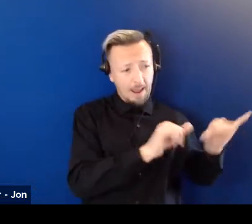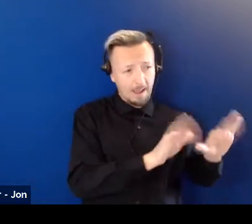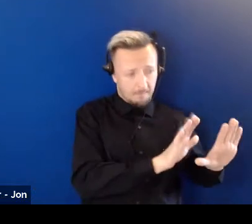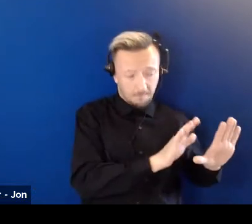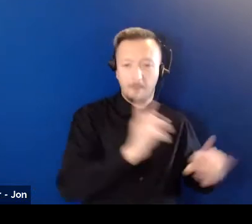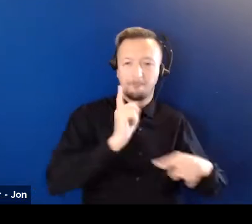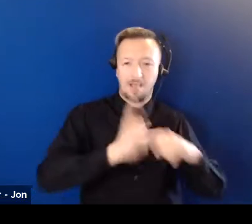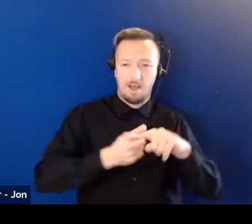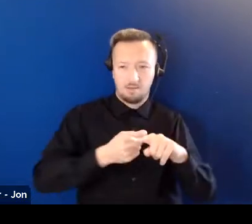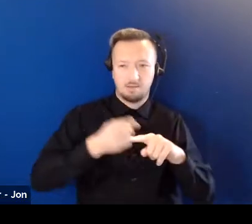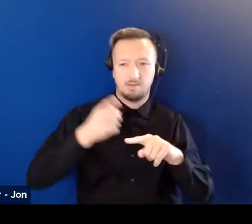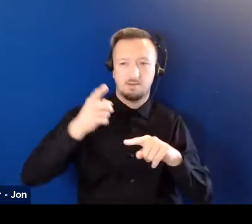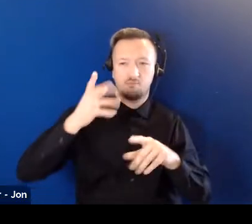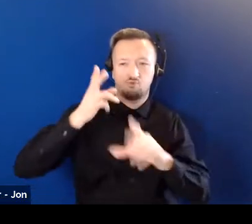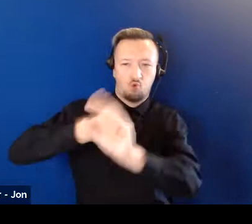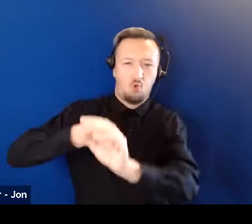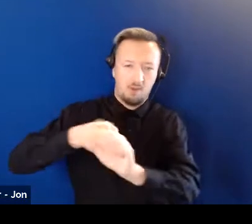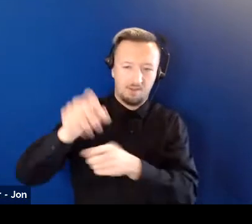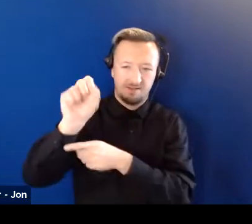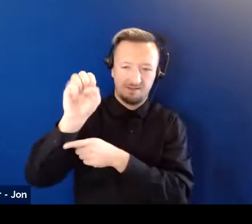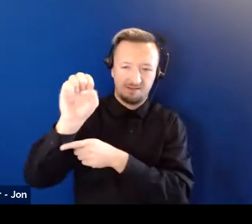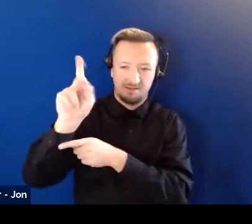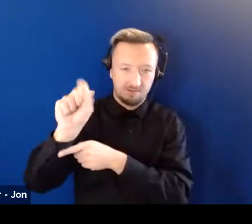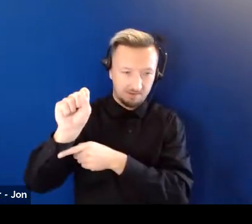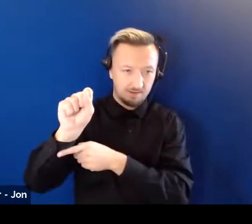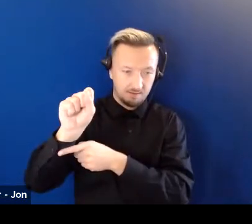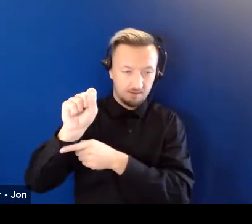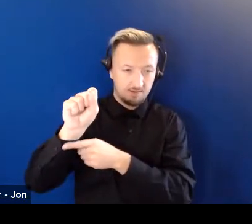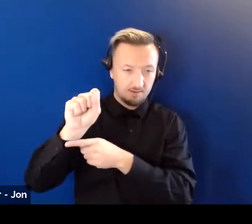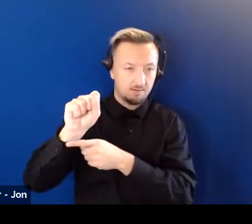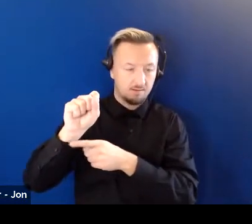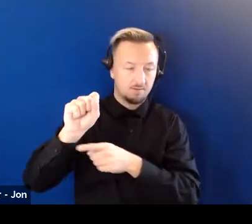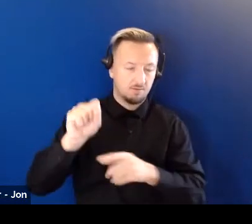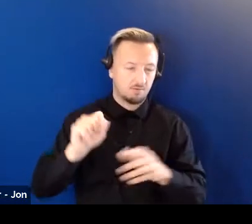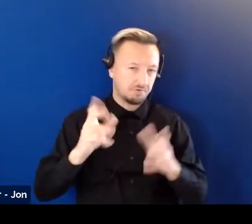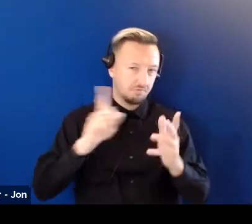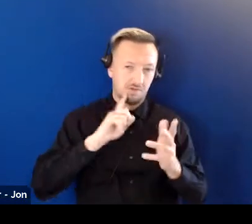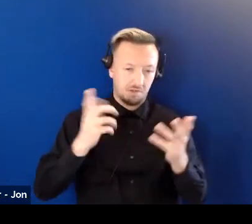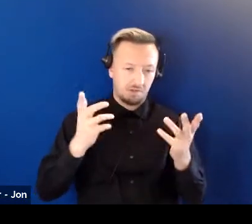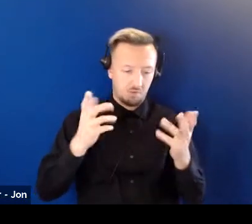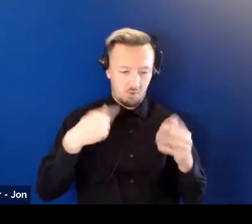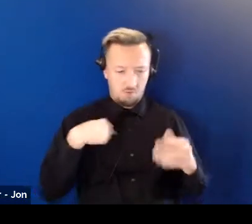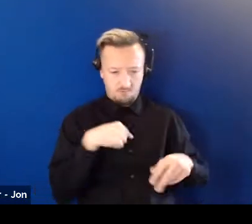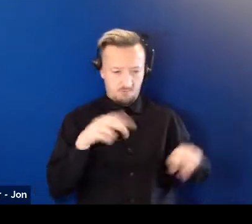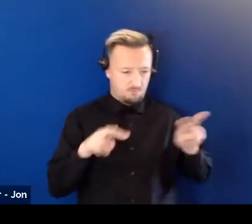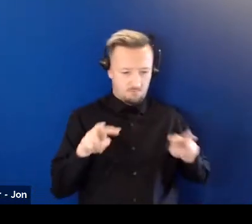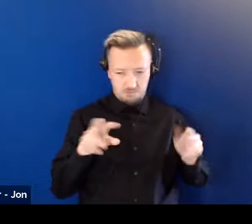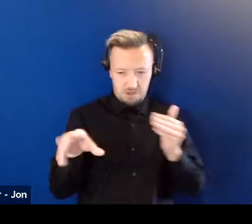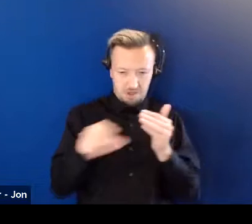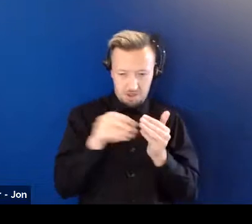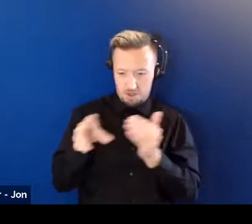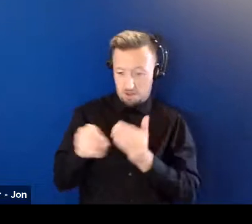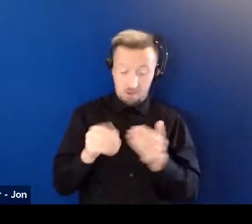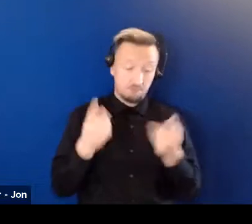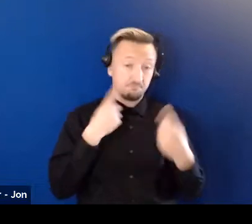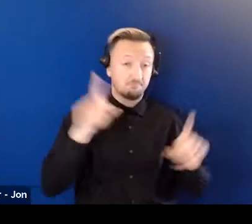intervention both at the same time. So for us, we were able to look at our infrastructure, add those pieces, and be able to do both at the